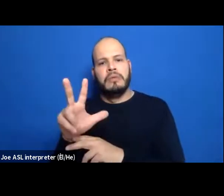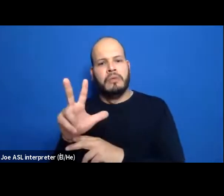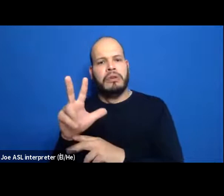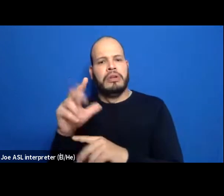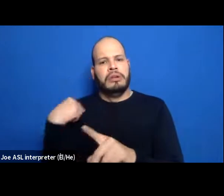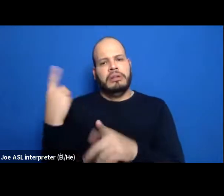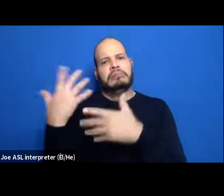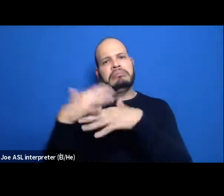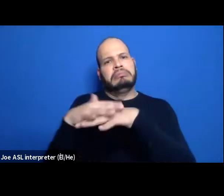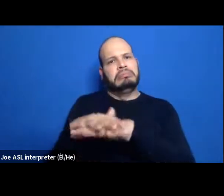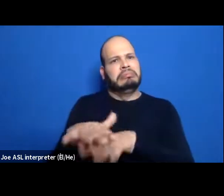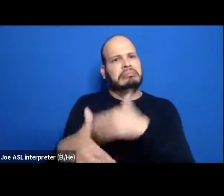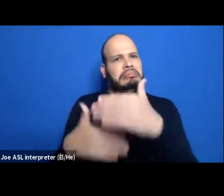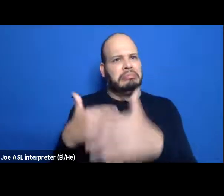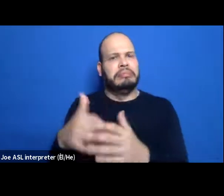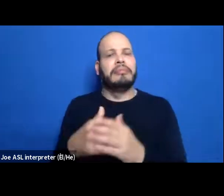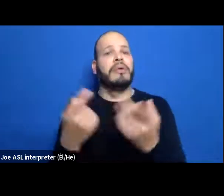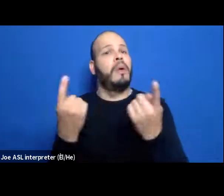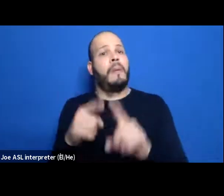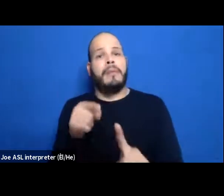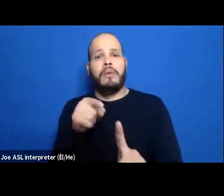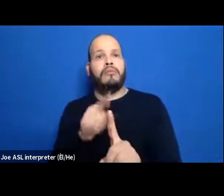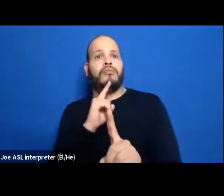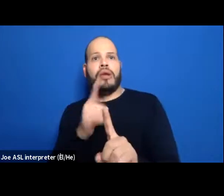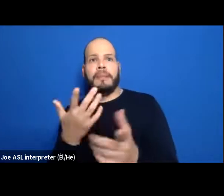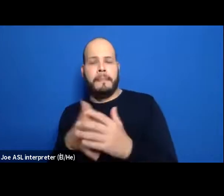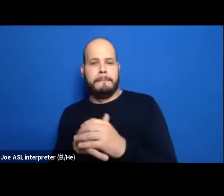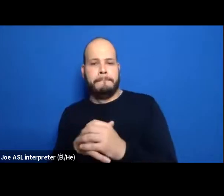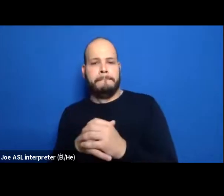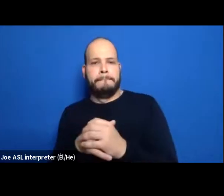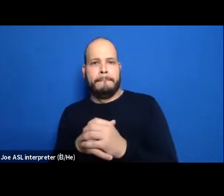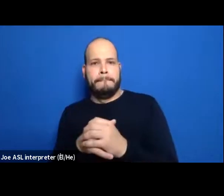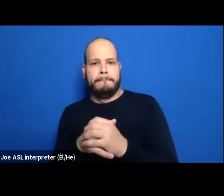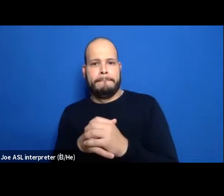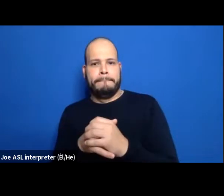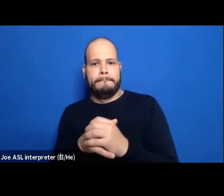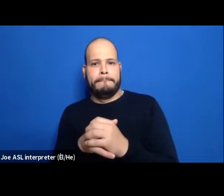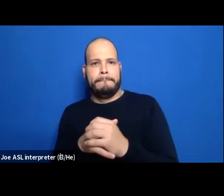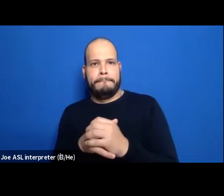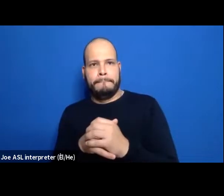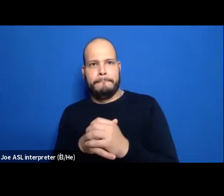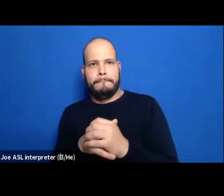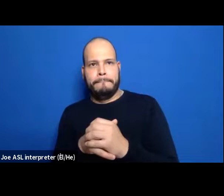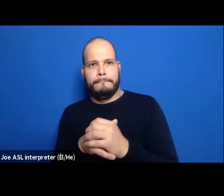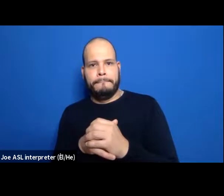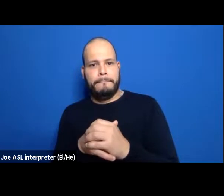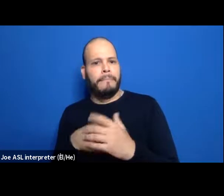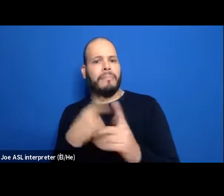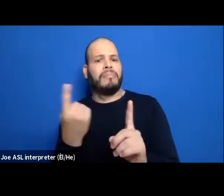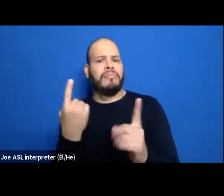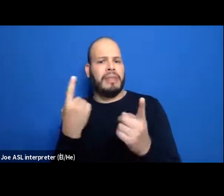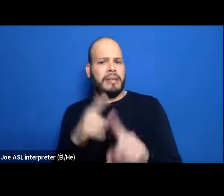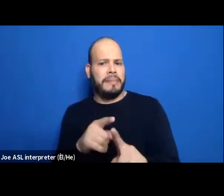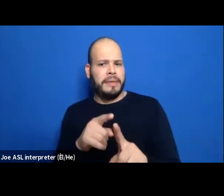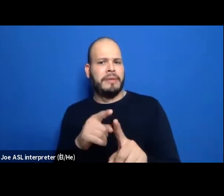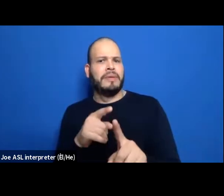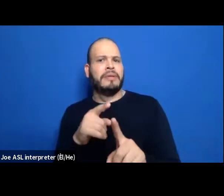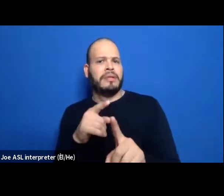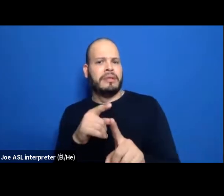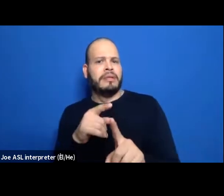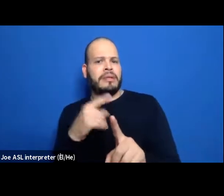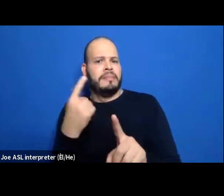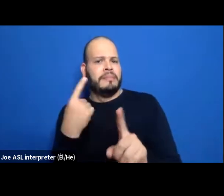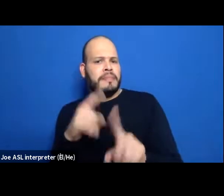epidemic that would mark the lives of many people of that city, including my own family, right? But what